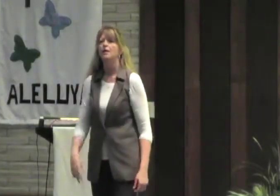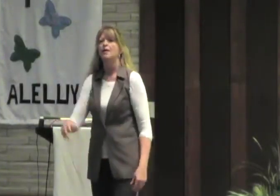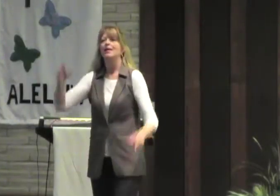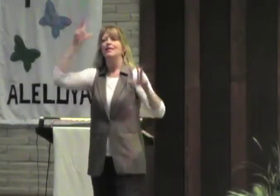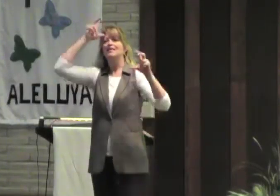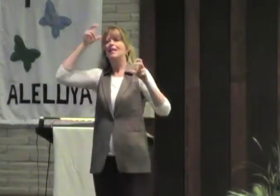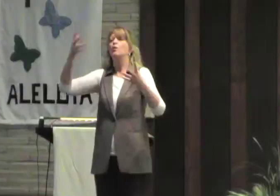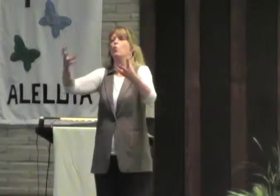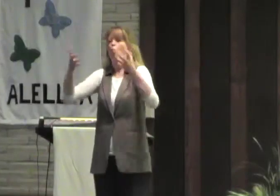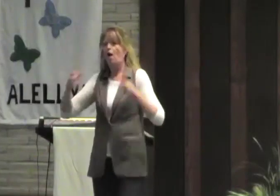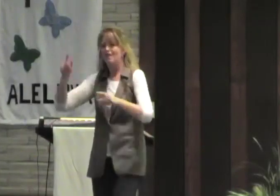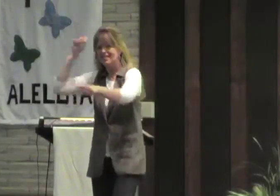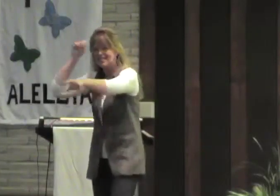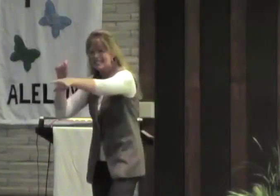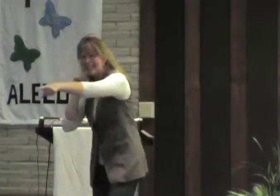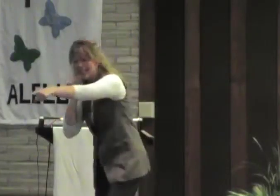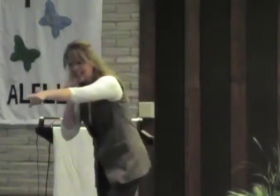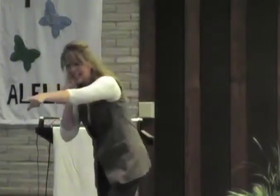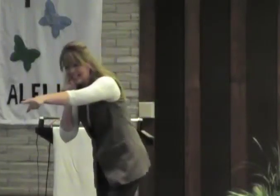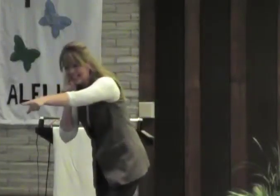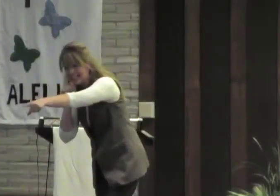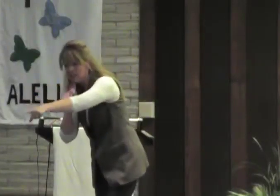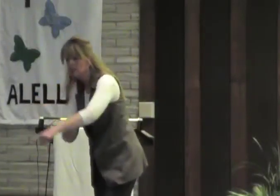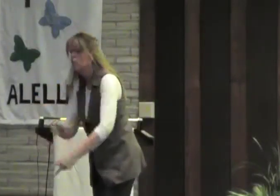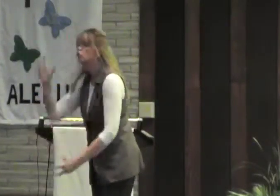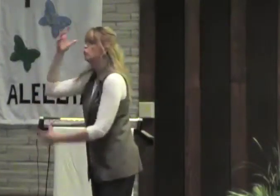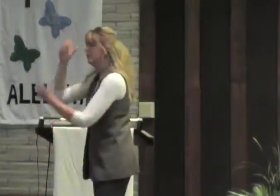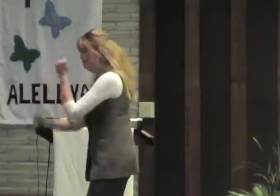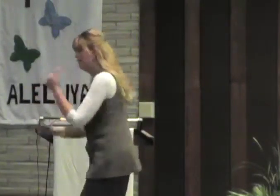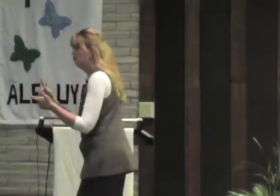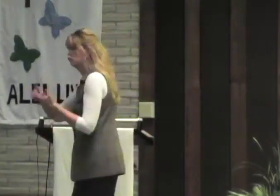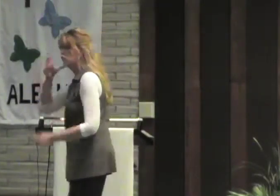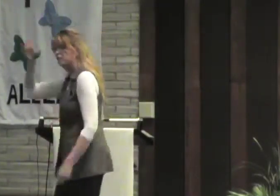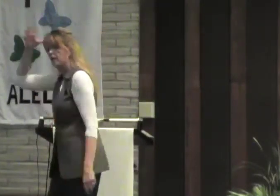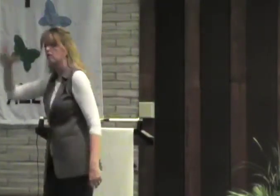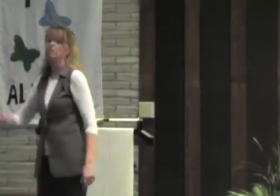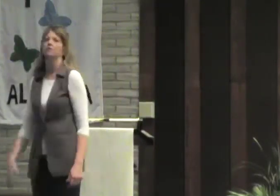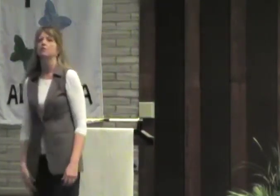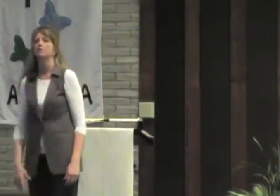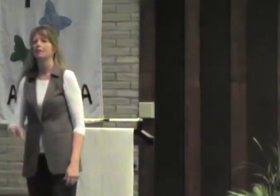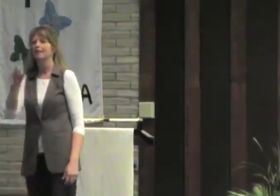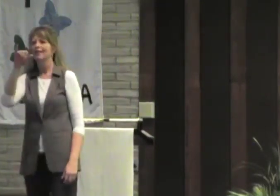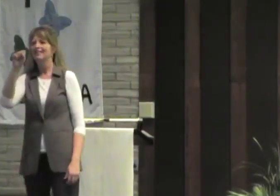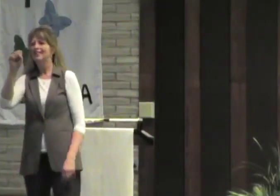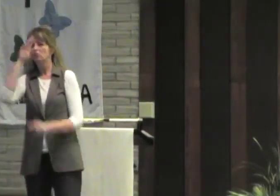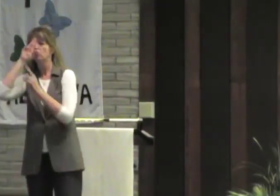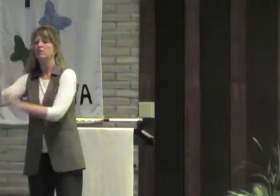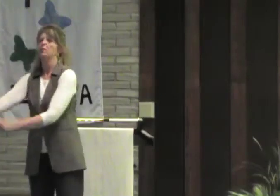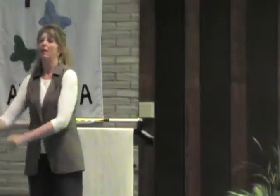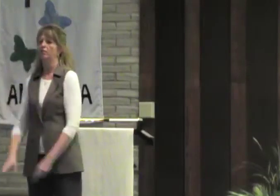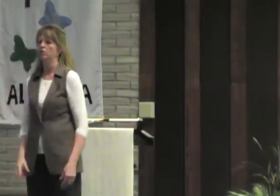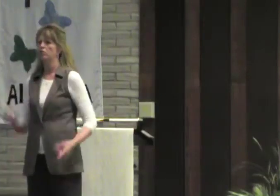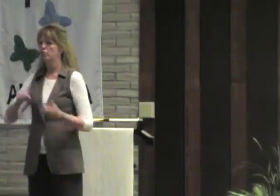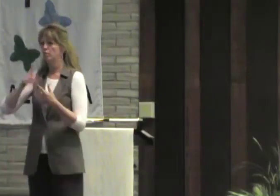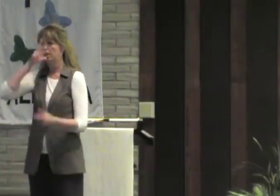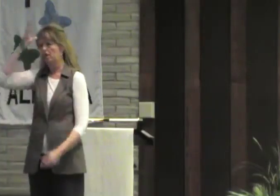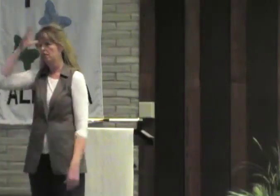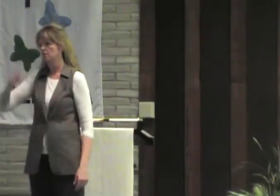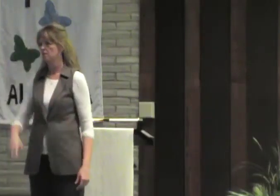teenager. Satan wants these teens to be mean to their parents and disrespectful to